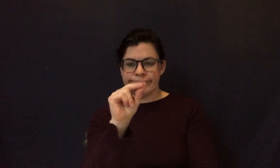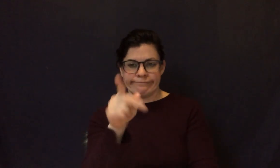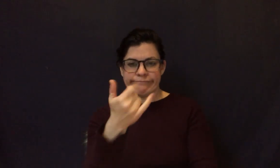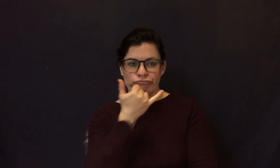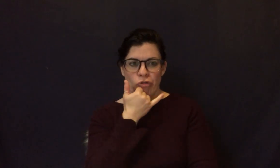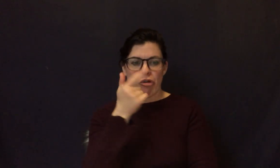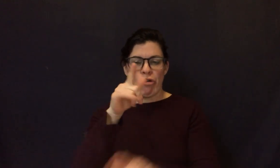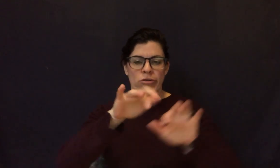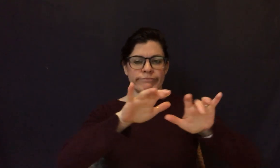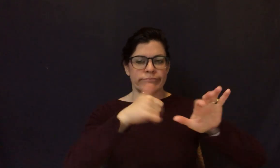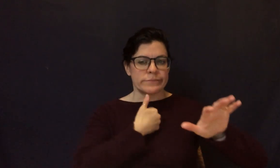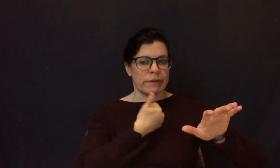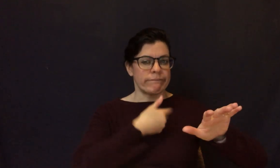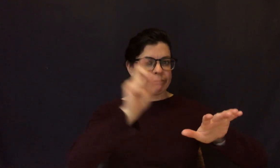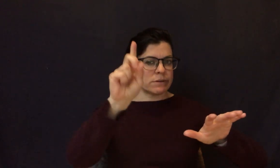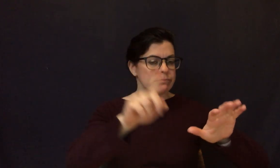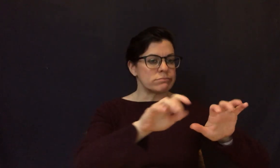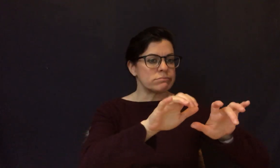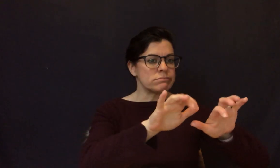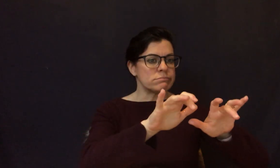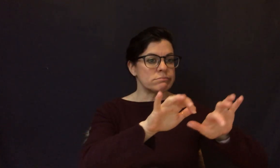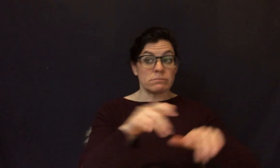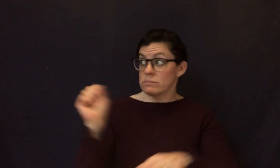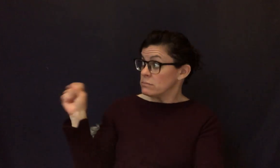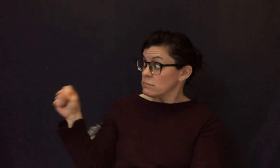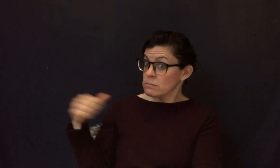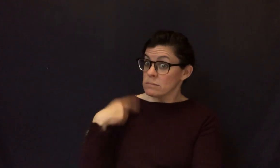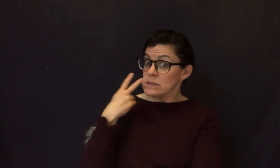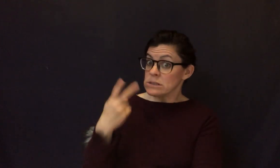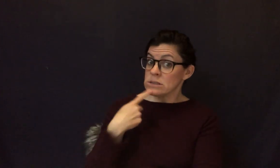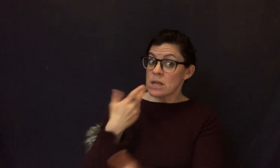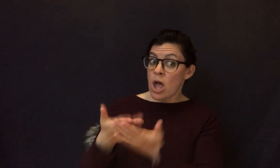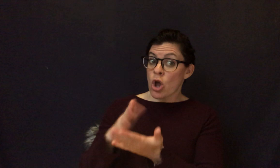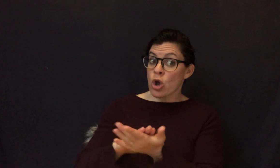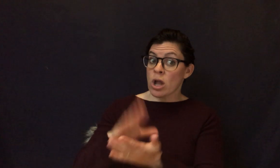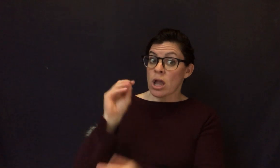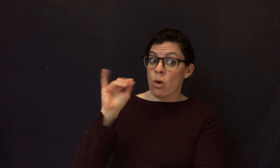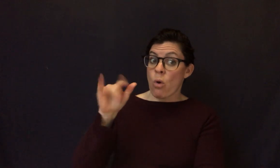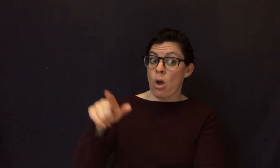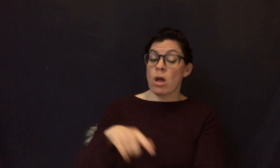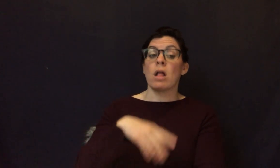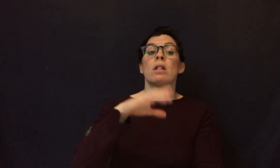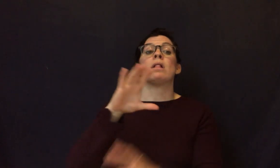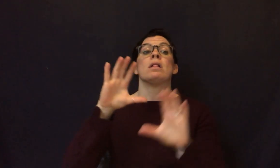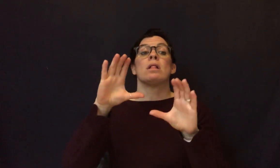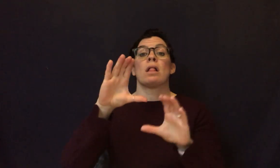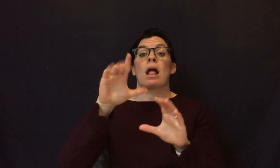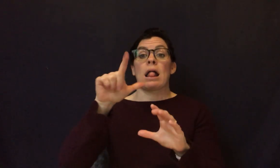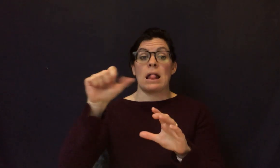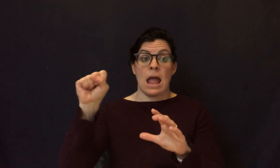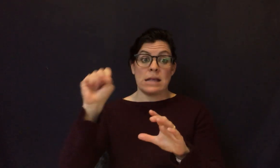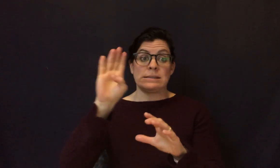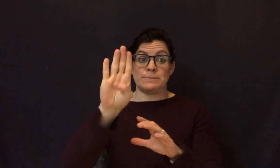It says Class B for all. It said Class B fires do not include fires involving cooking